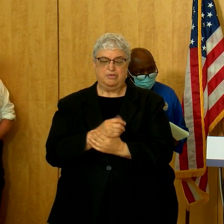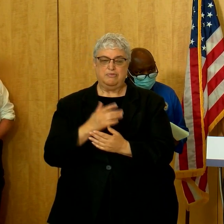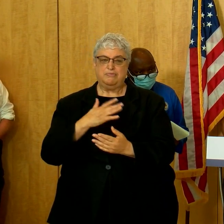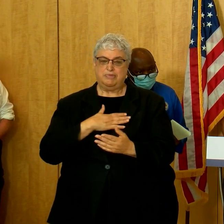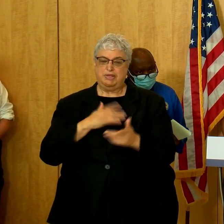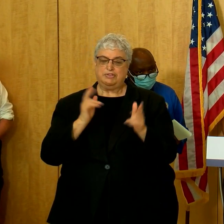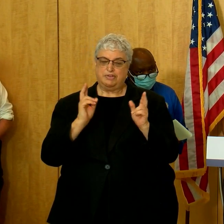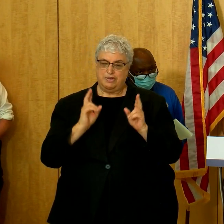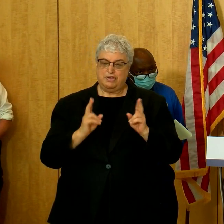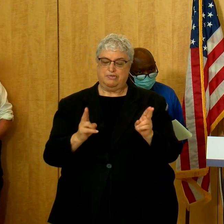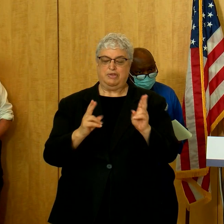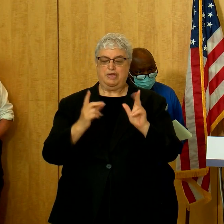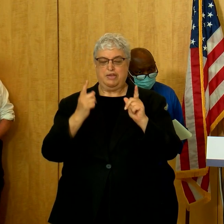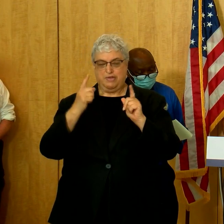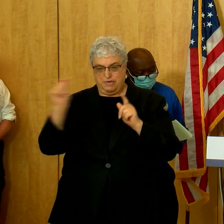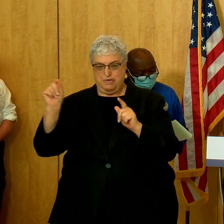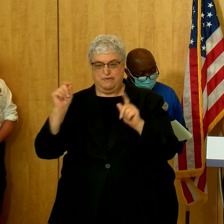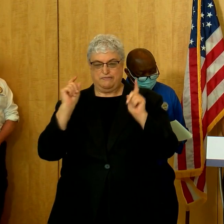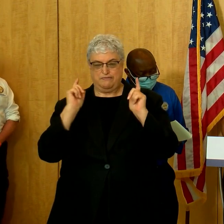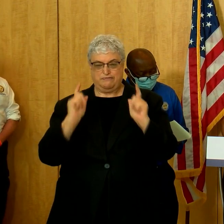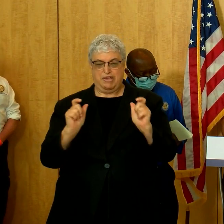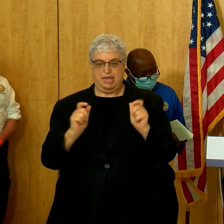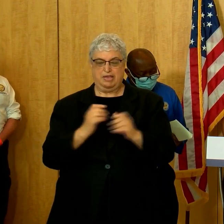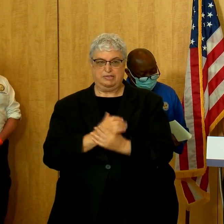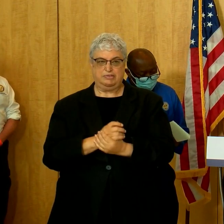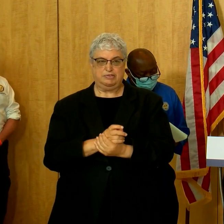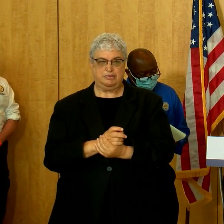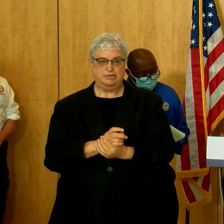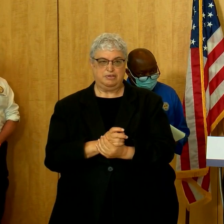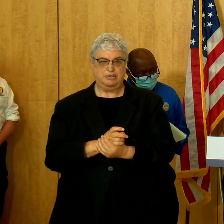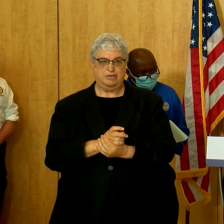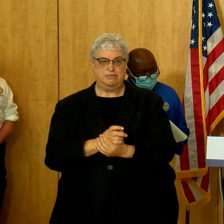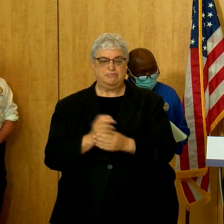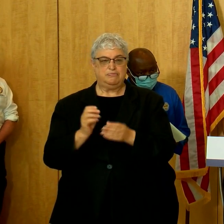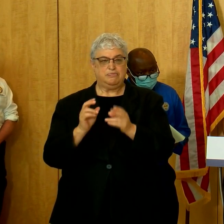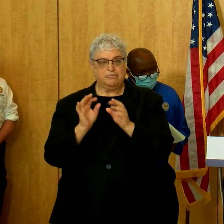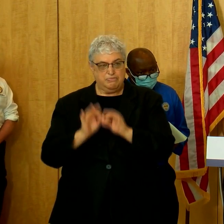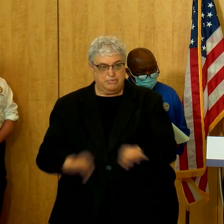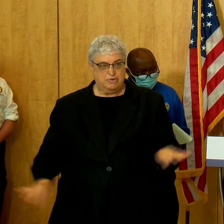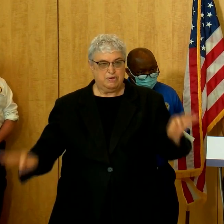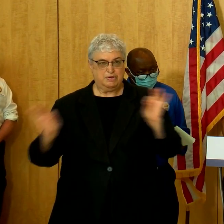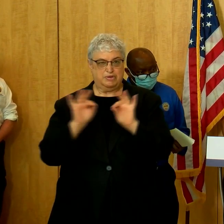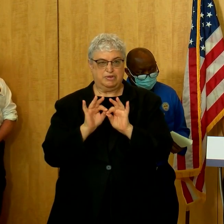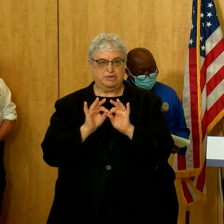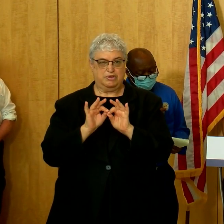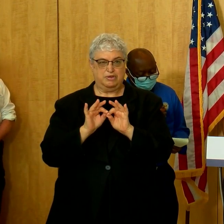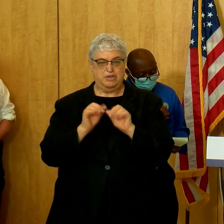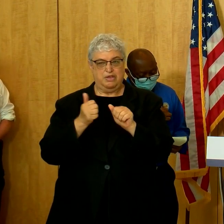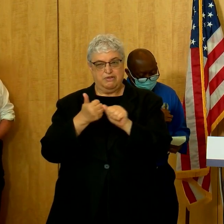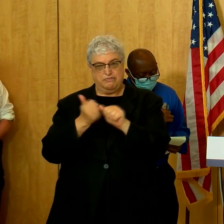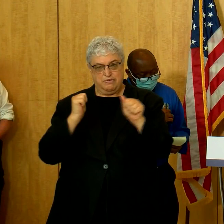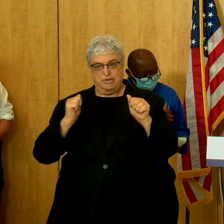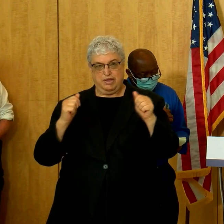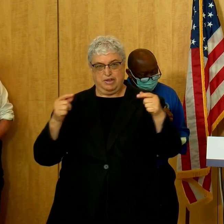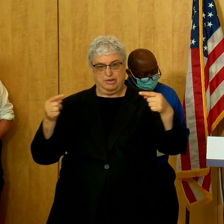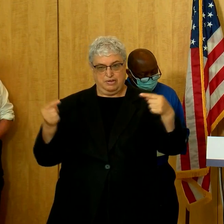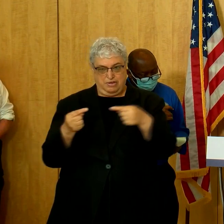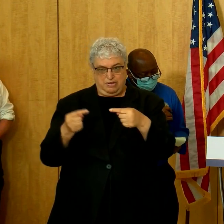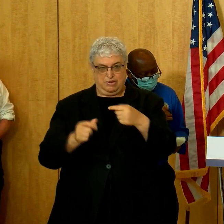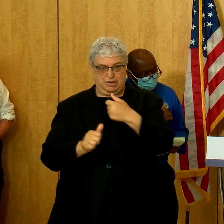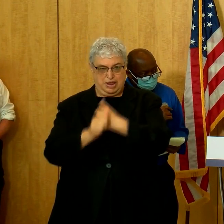promptly heeding those evacuation warnings if they do come. The most important thing is to stay out of harm's way. So we